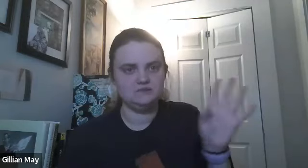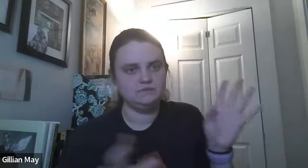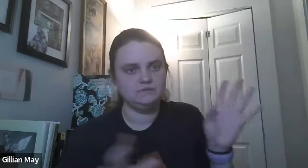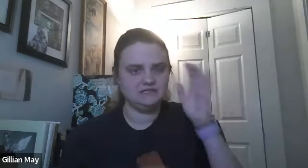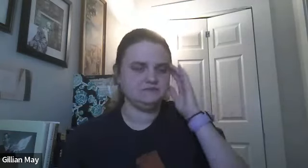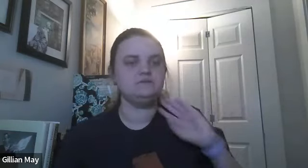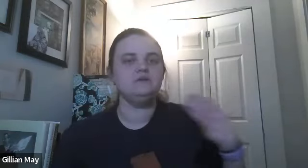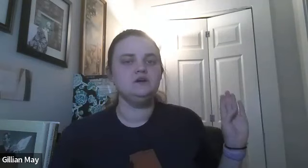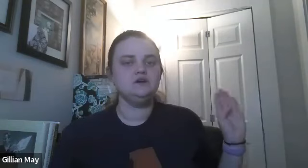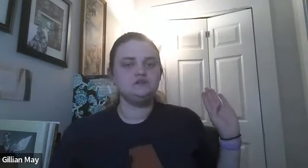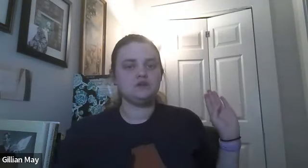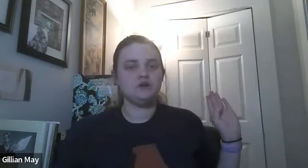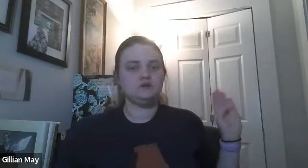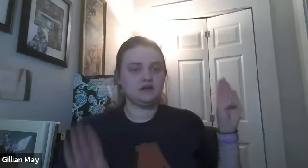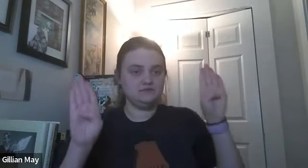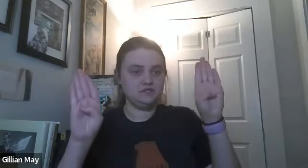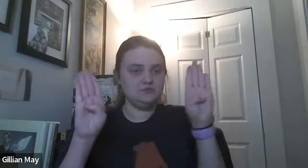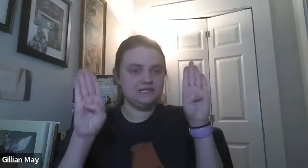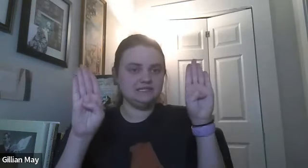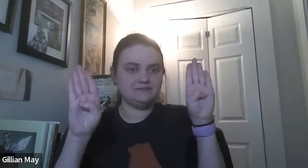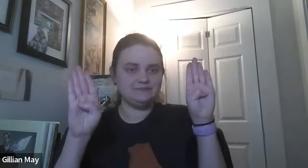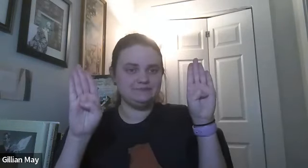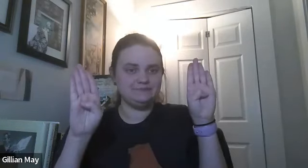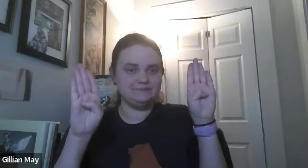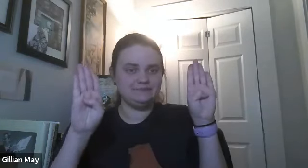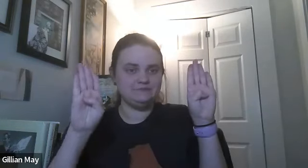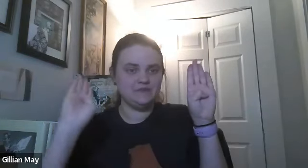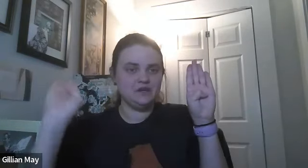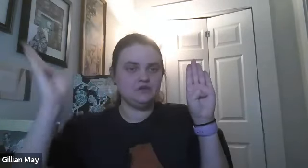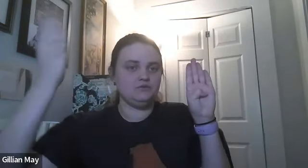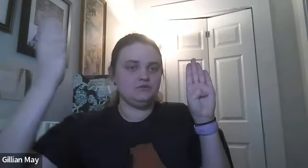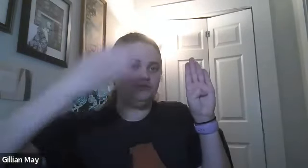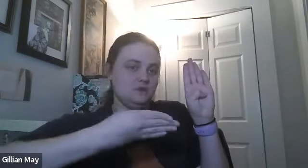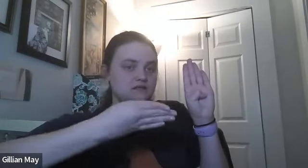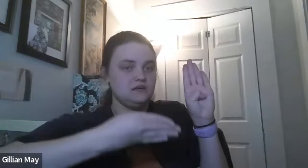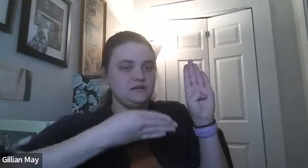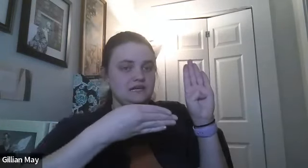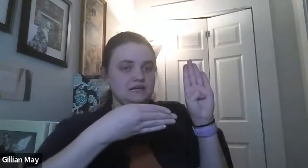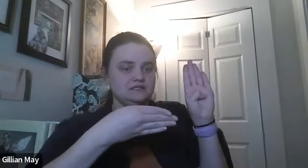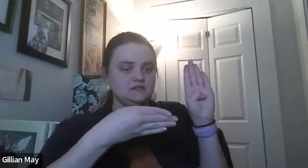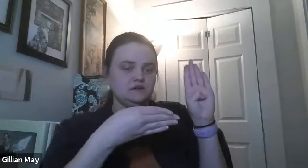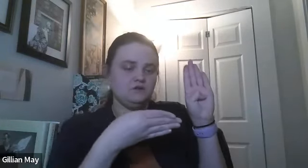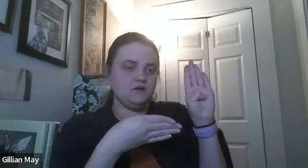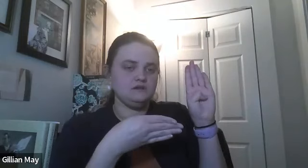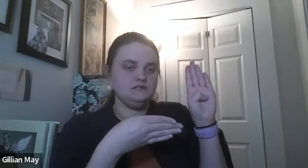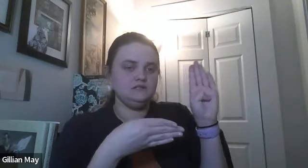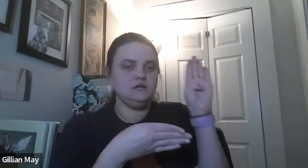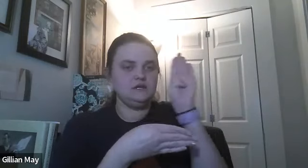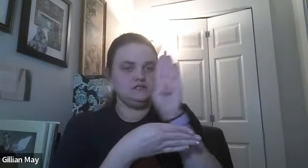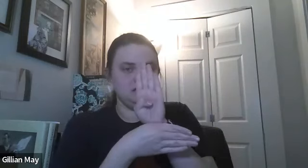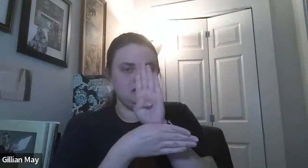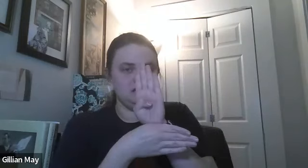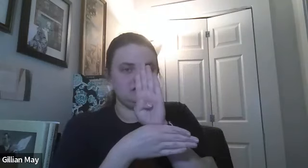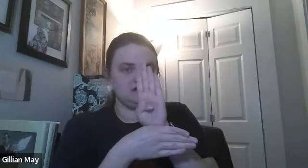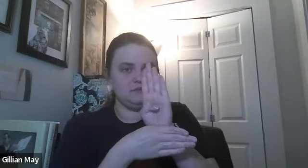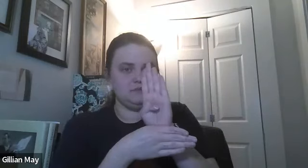what makes it different. So you're going to have two B's. Your non-dominant hand is going to go across. Dominant hand is going to go back